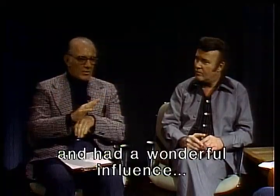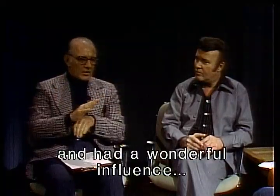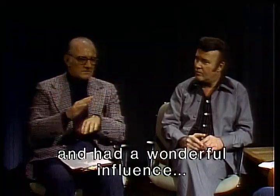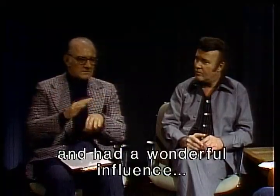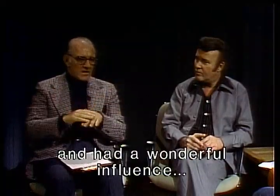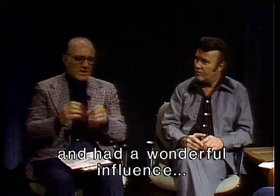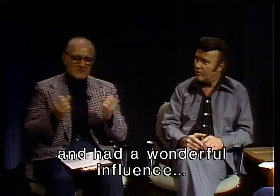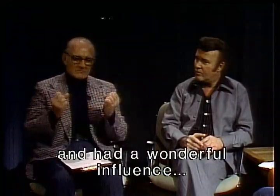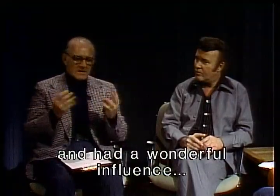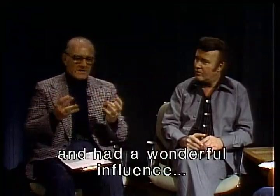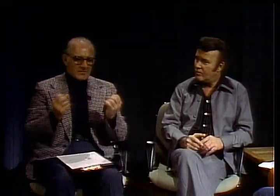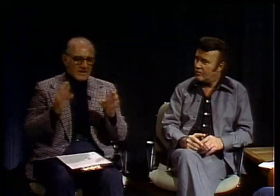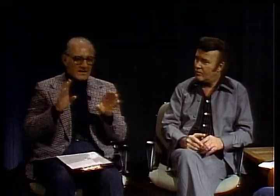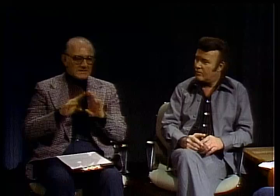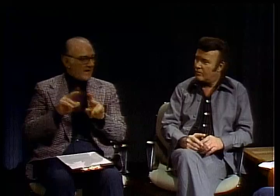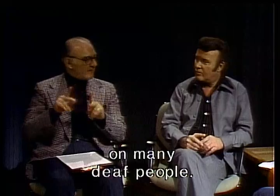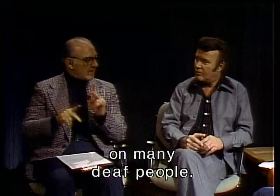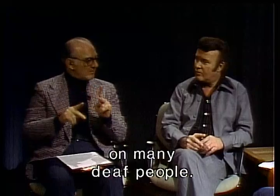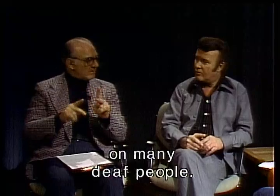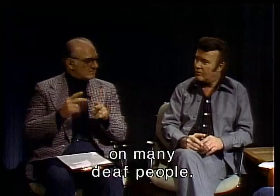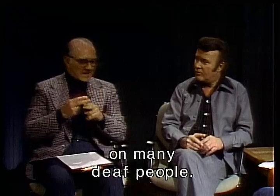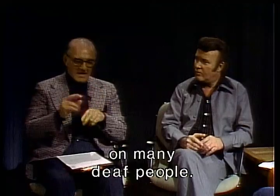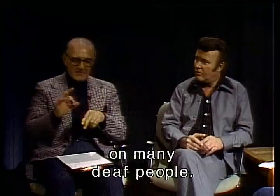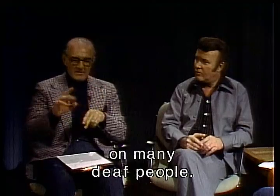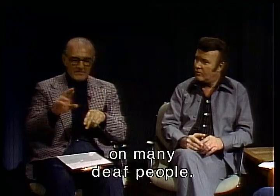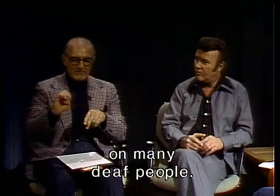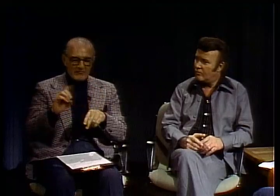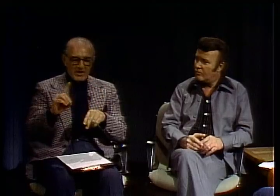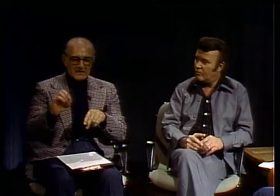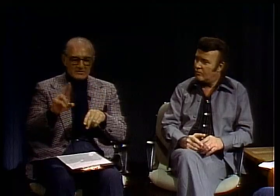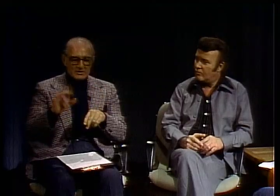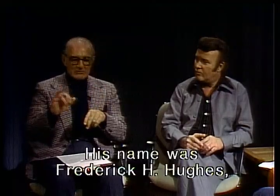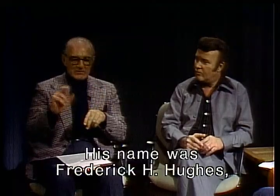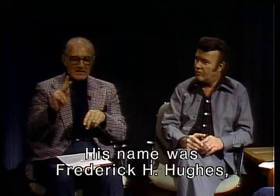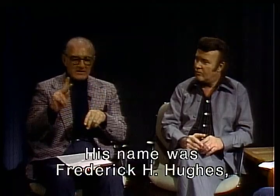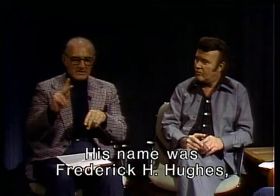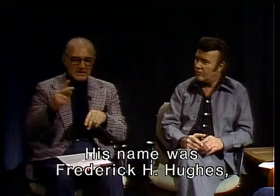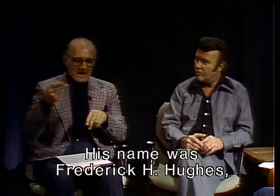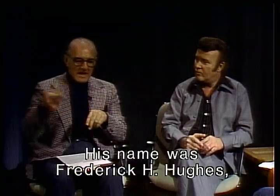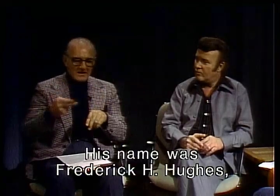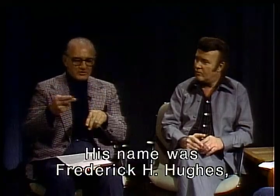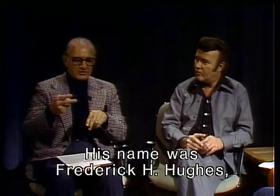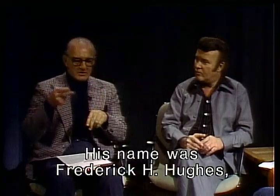influence, many, many deaf people, named Frederick H.